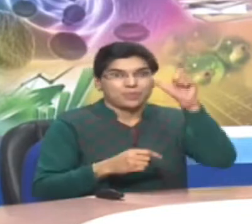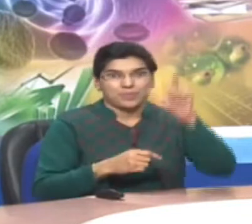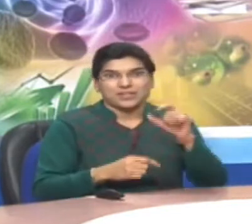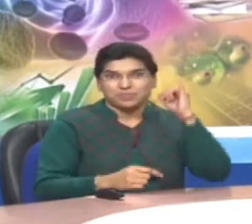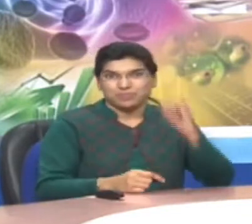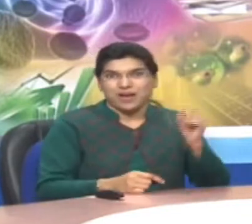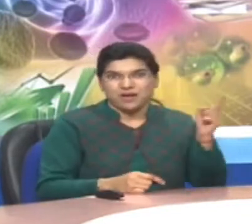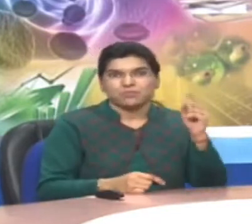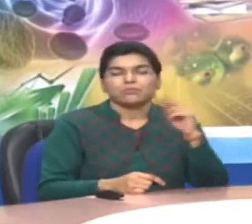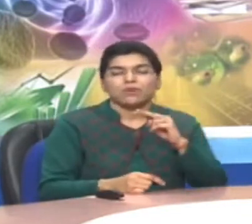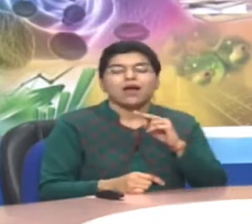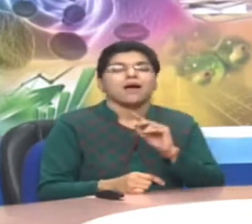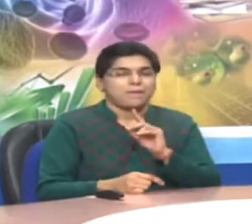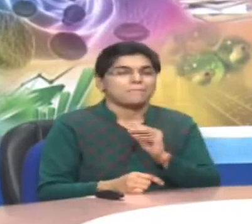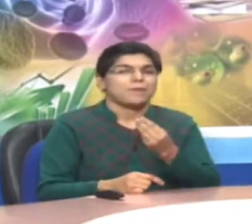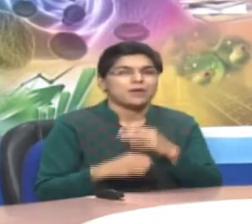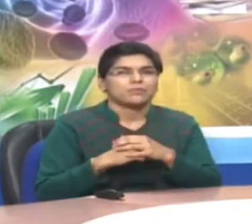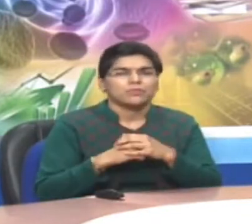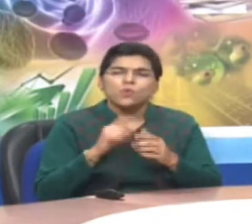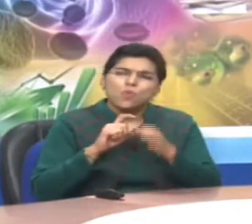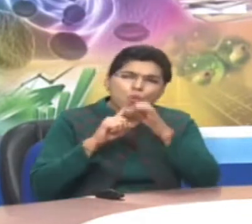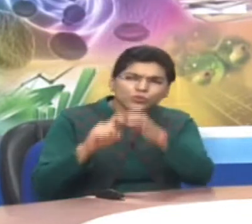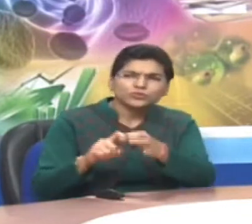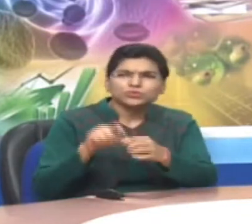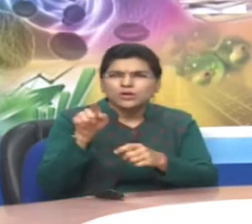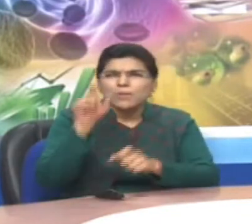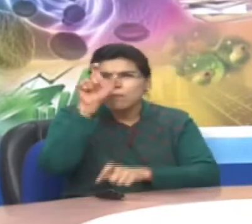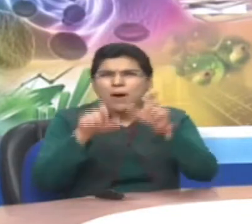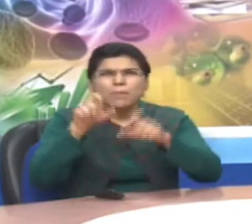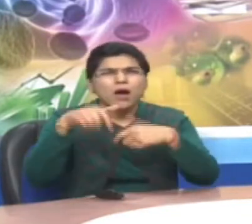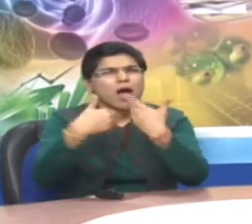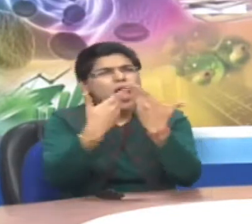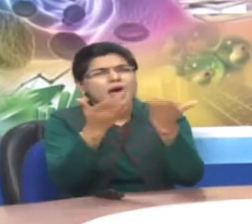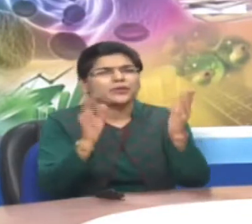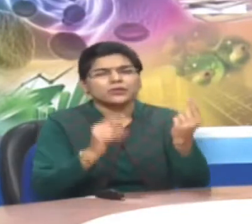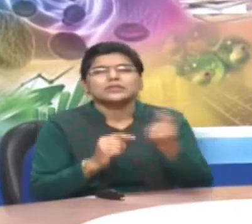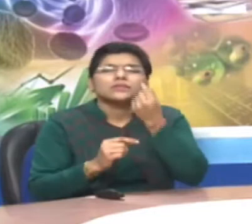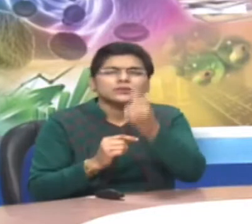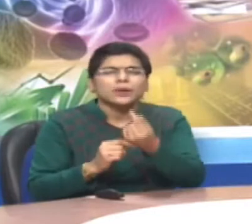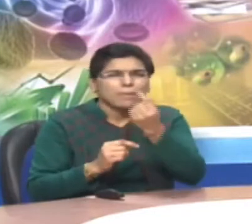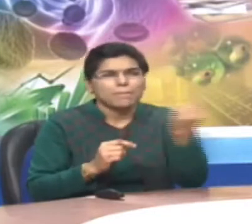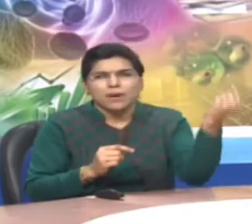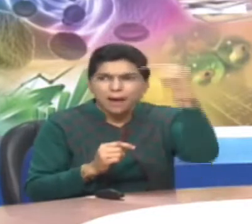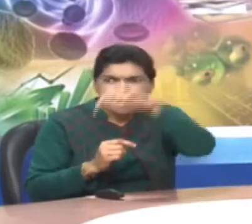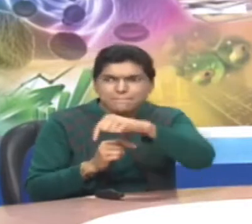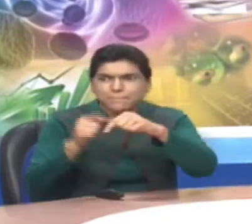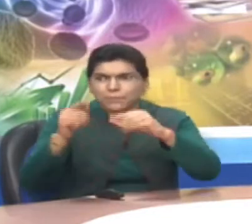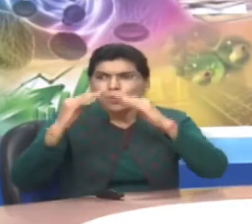Intruder says, that's better. Do people often come out